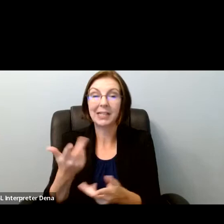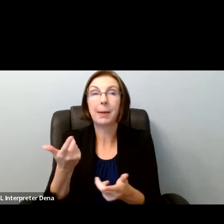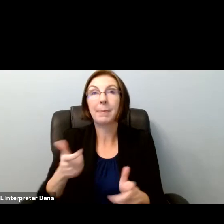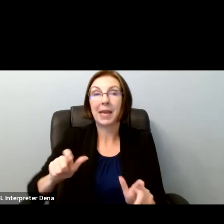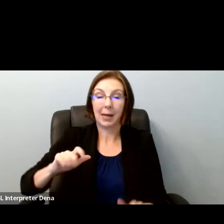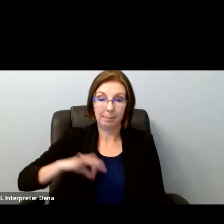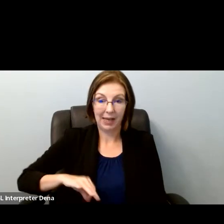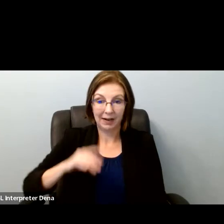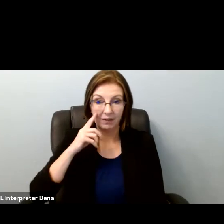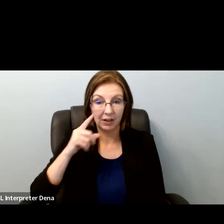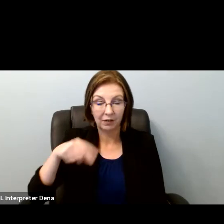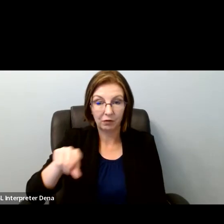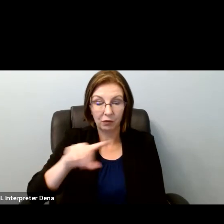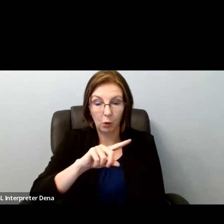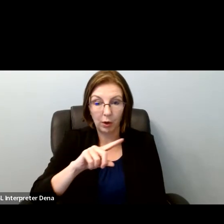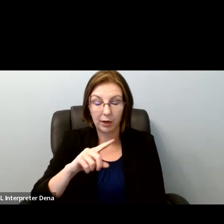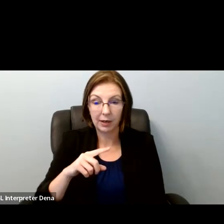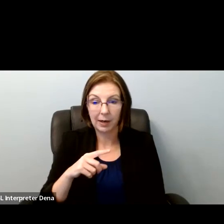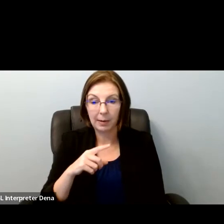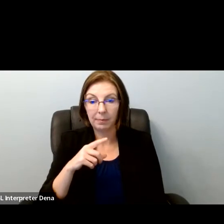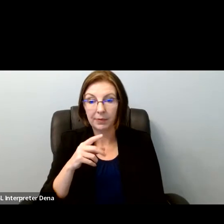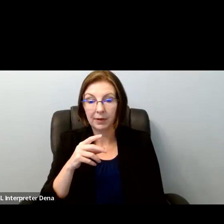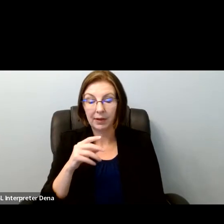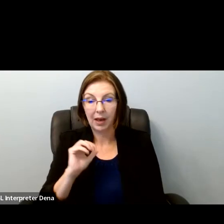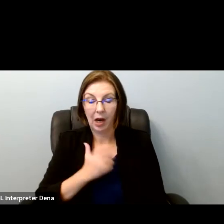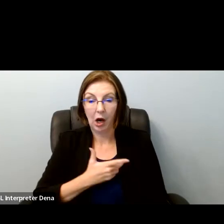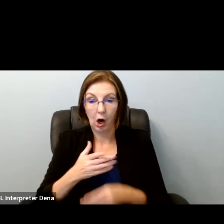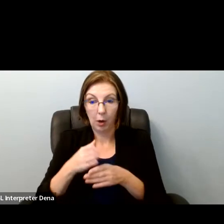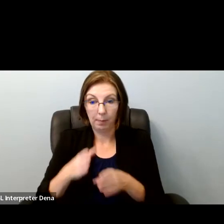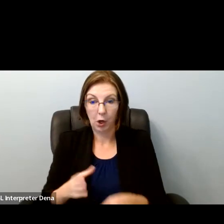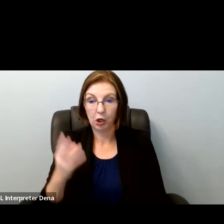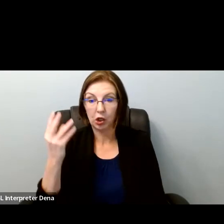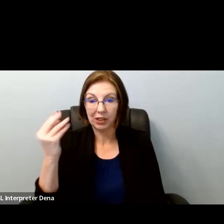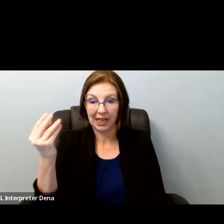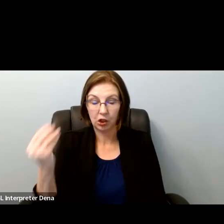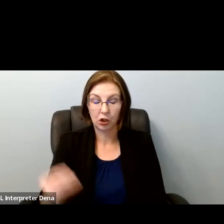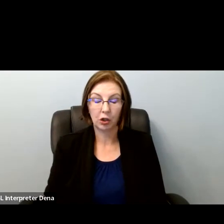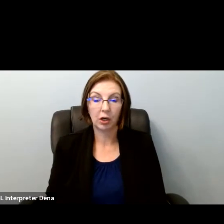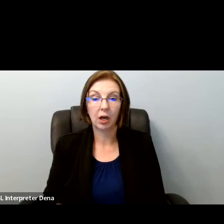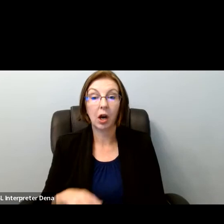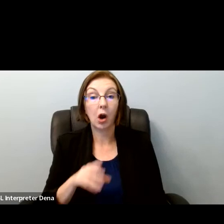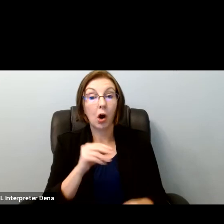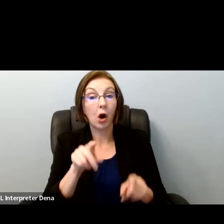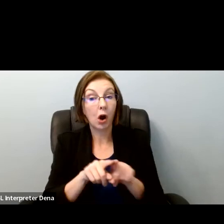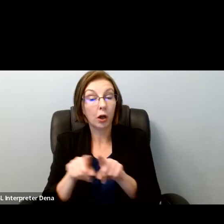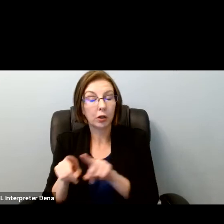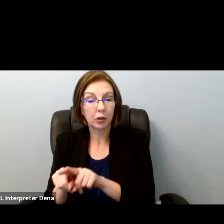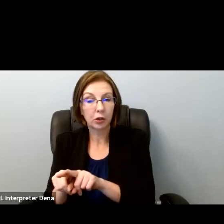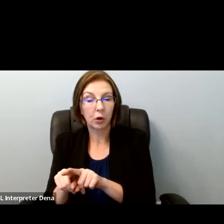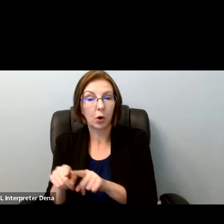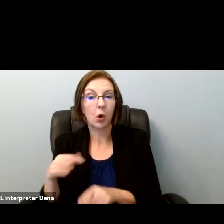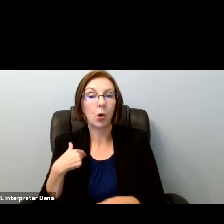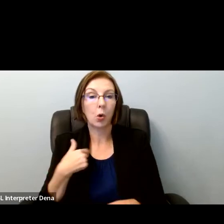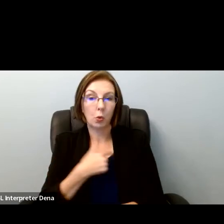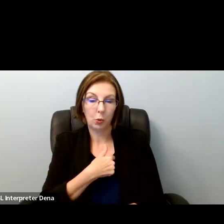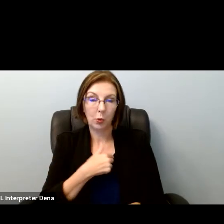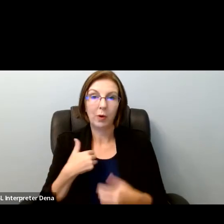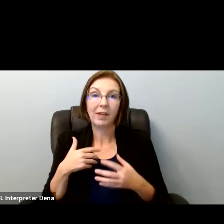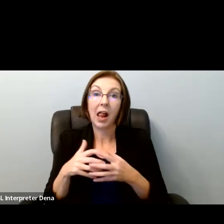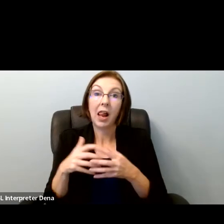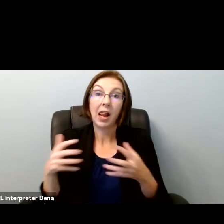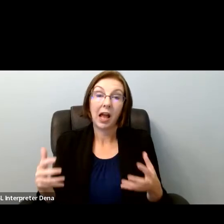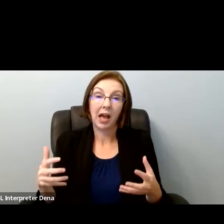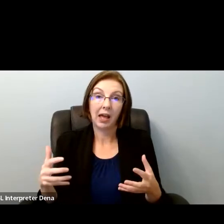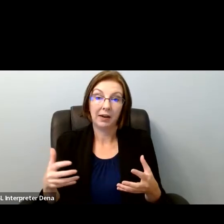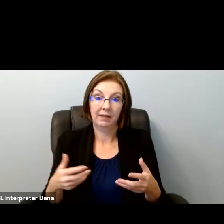other partners that we have externally. But we also have